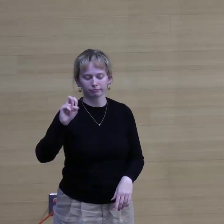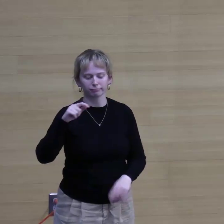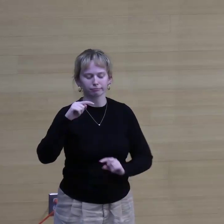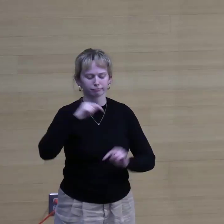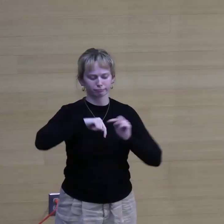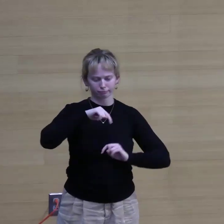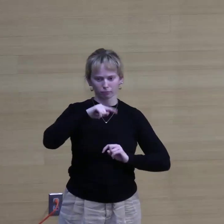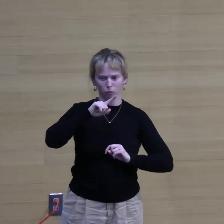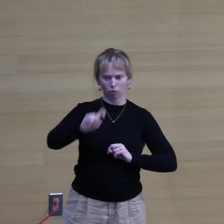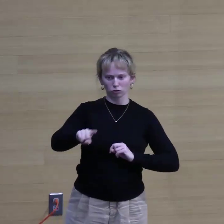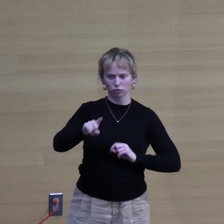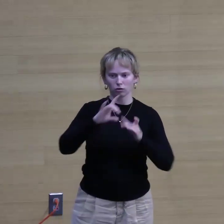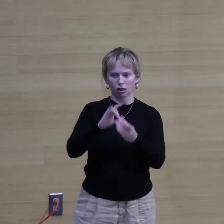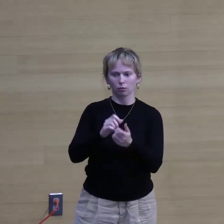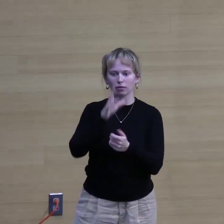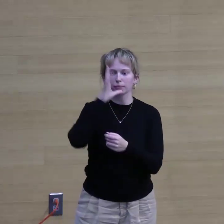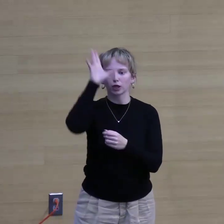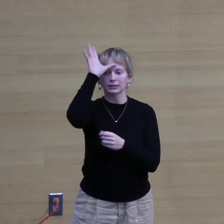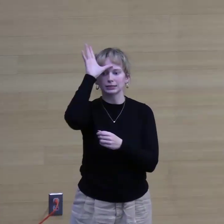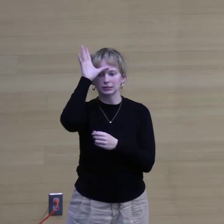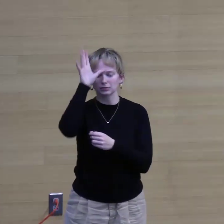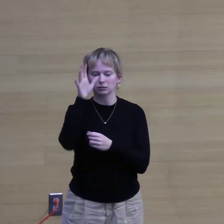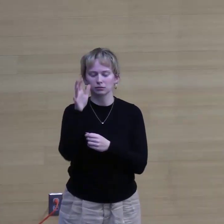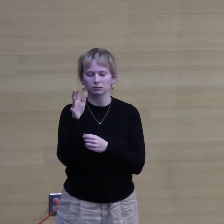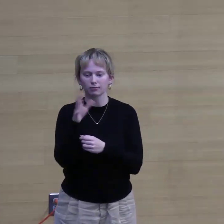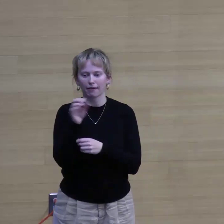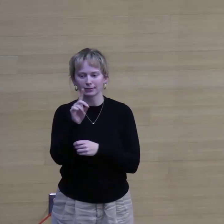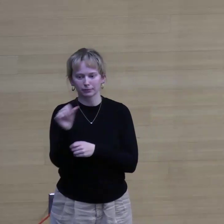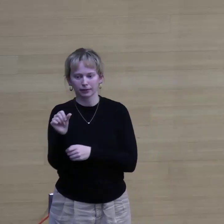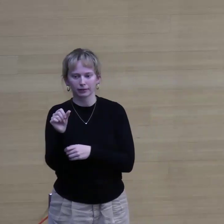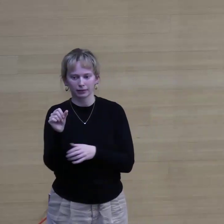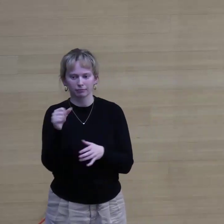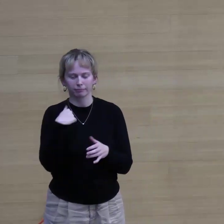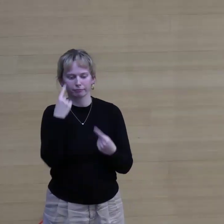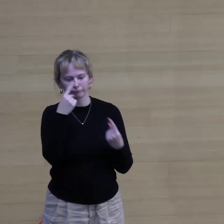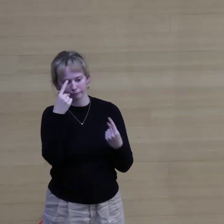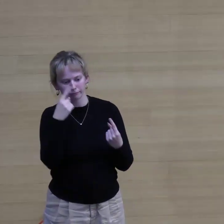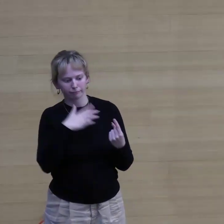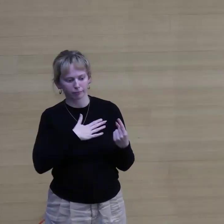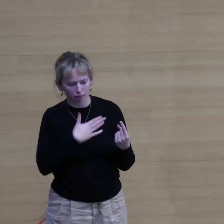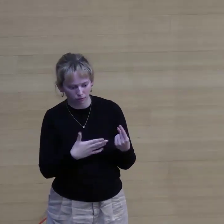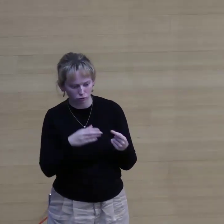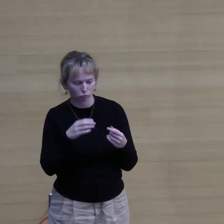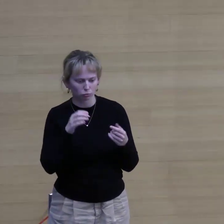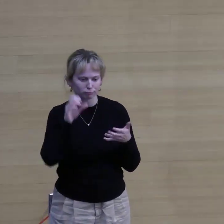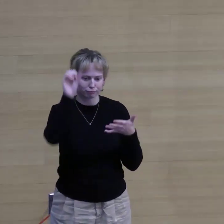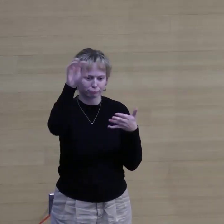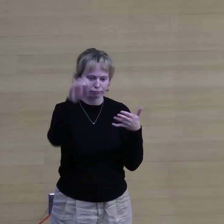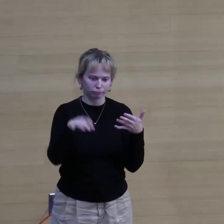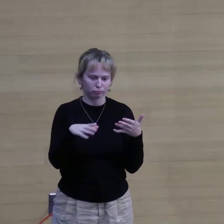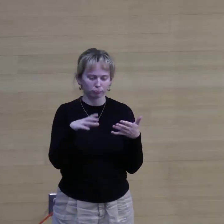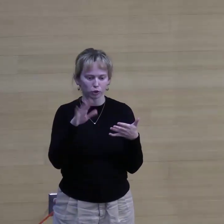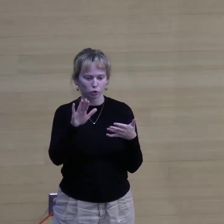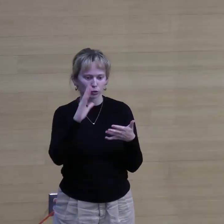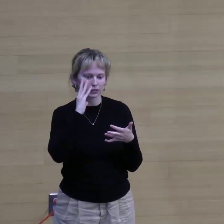to parenting with disabilities. I was wondering if you would be willing and are able to provide kind of